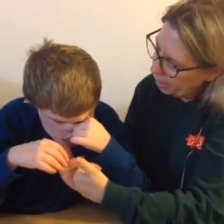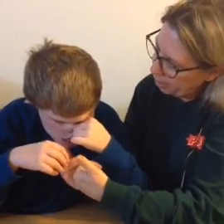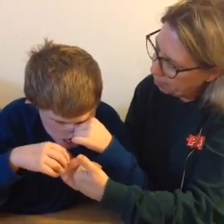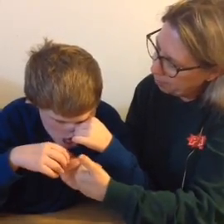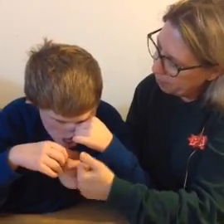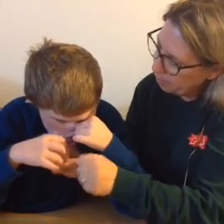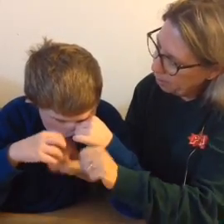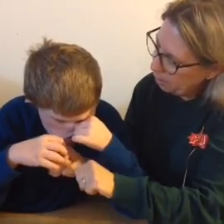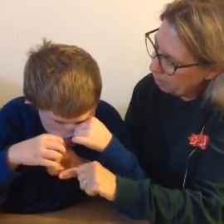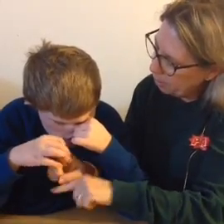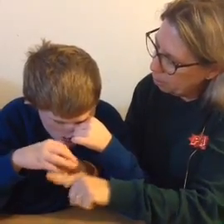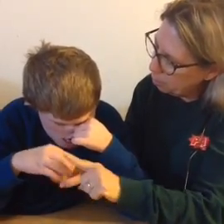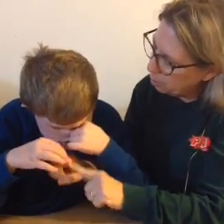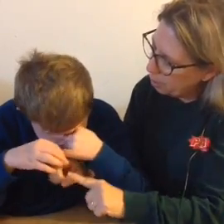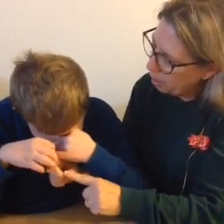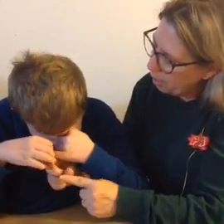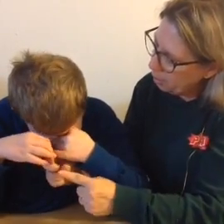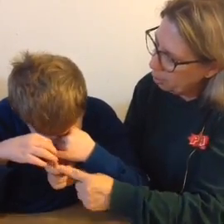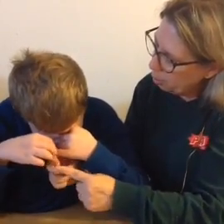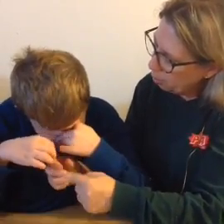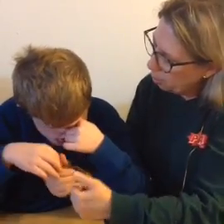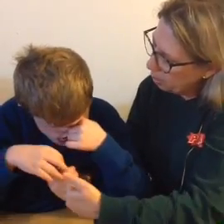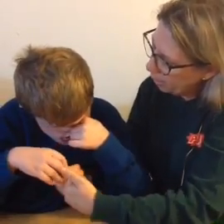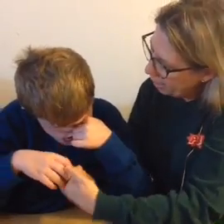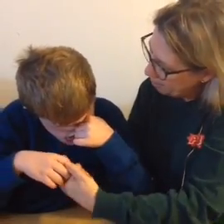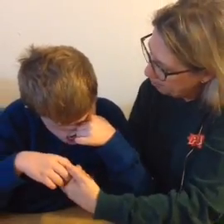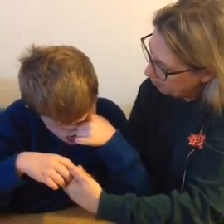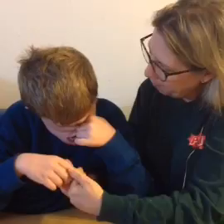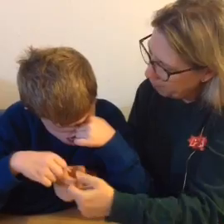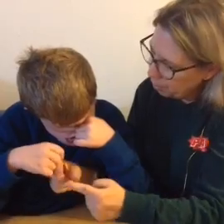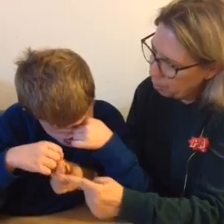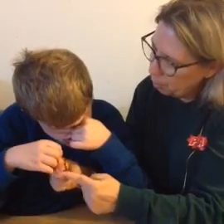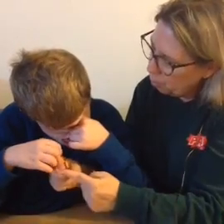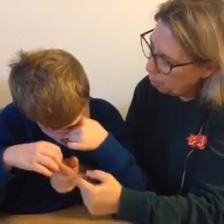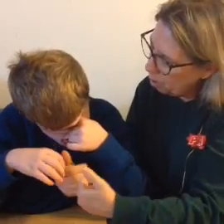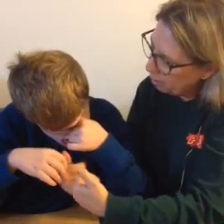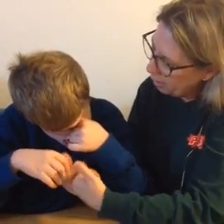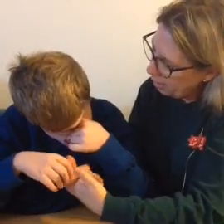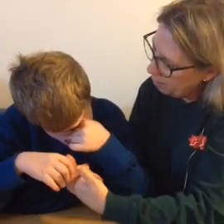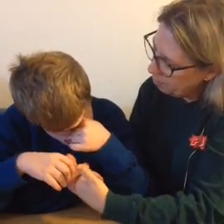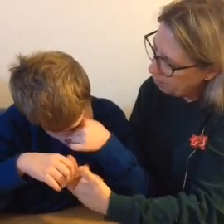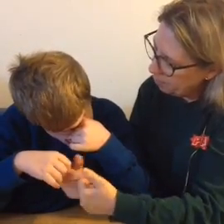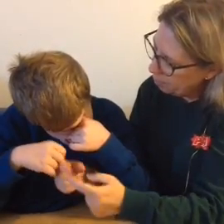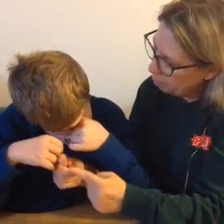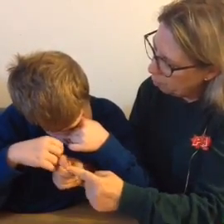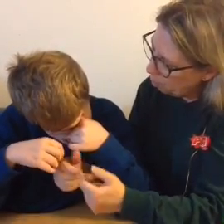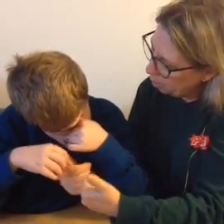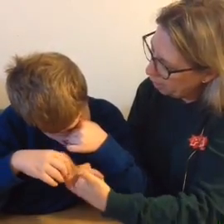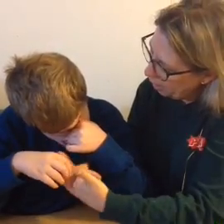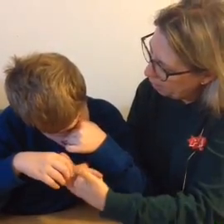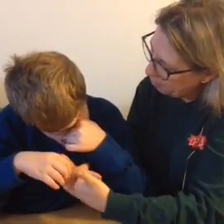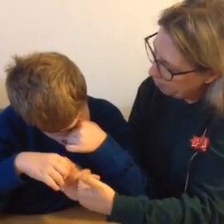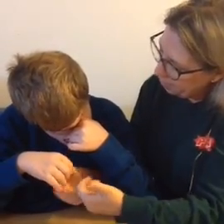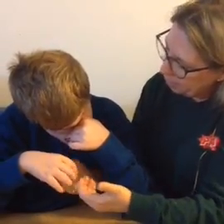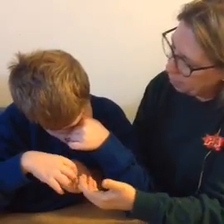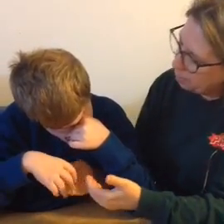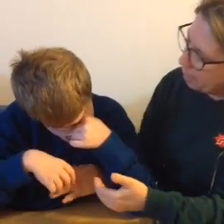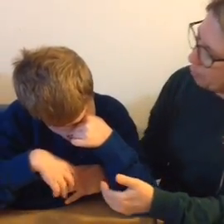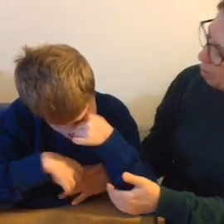game. Can you sign word game? Word game. Word game. Can you sign word